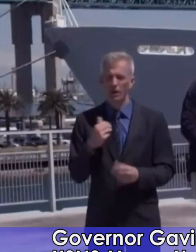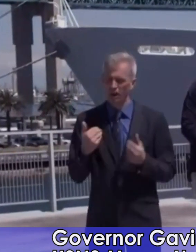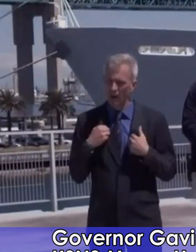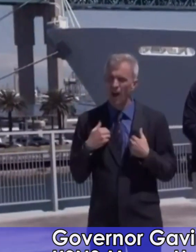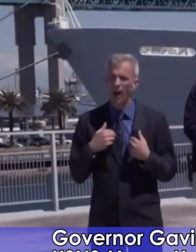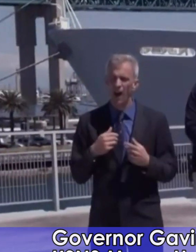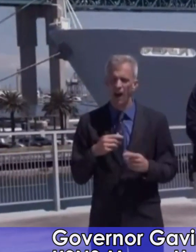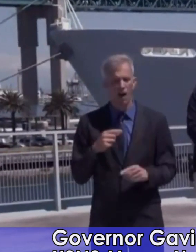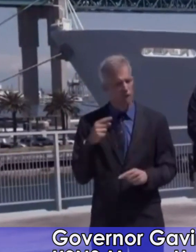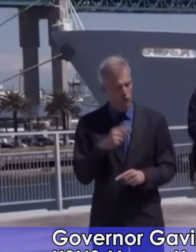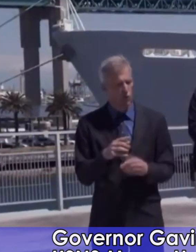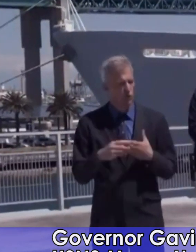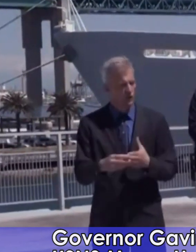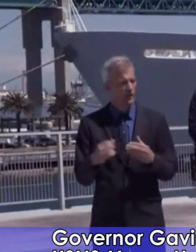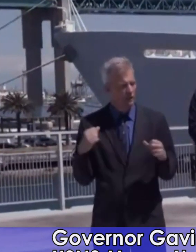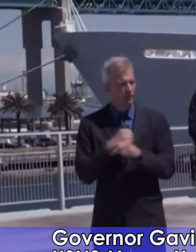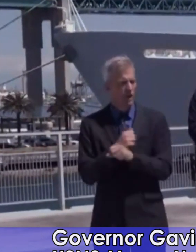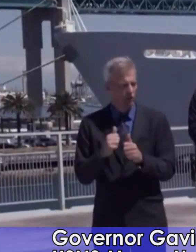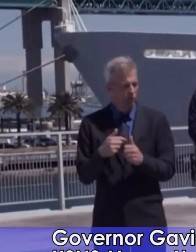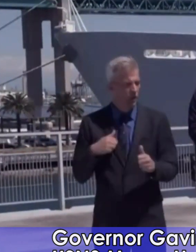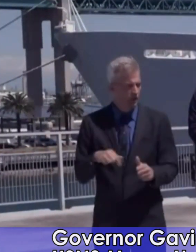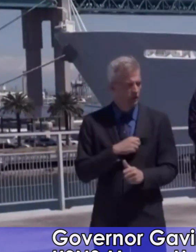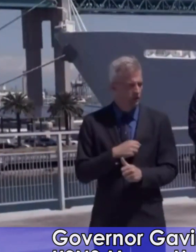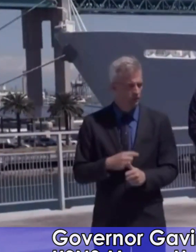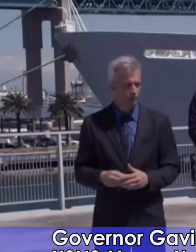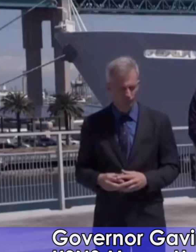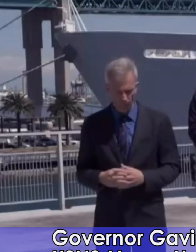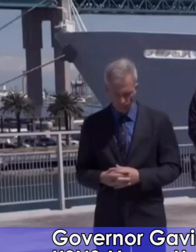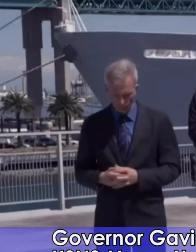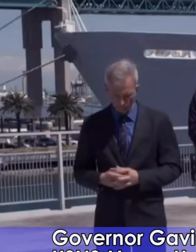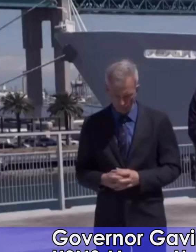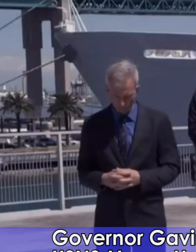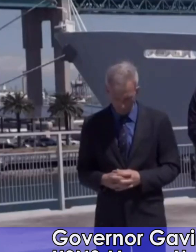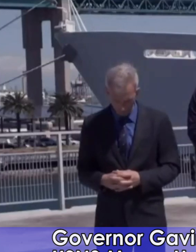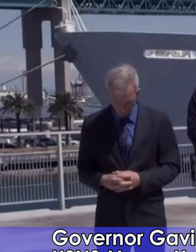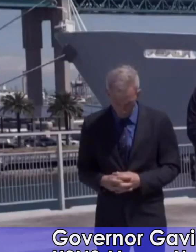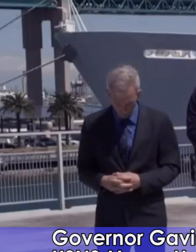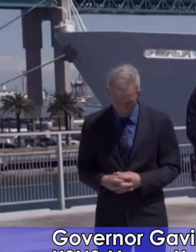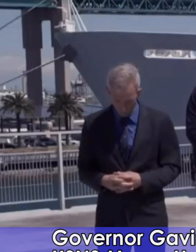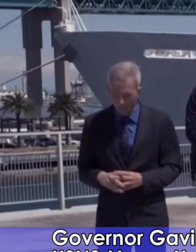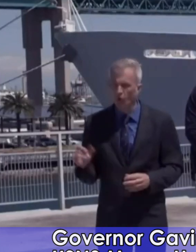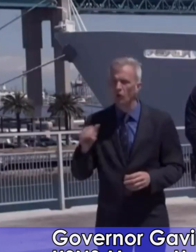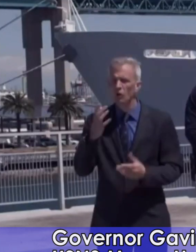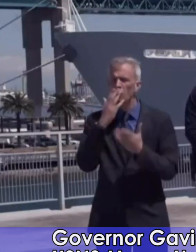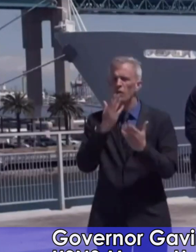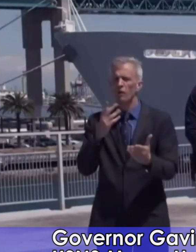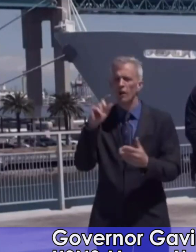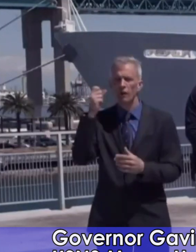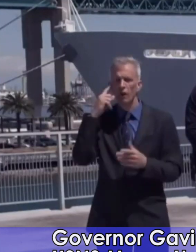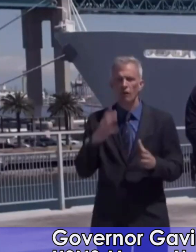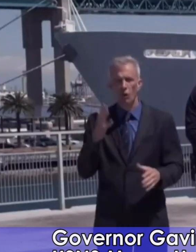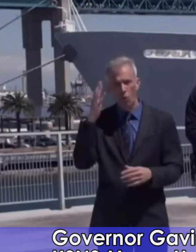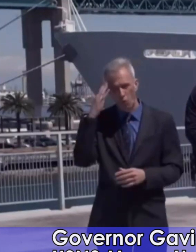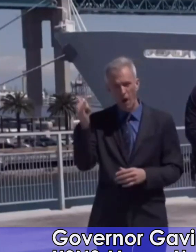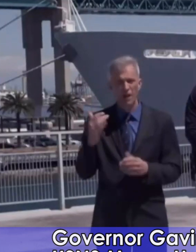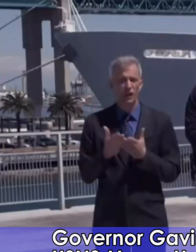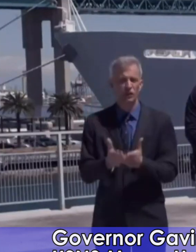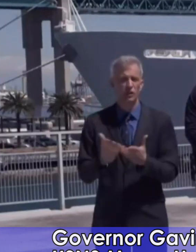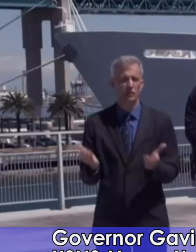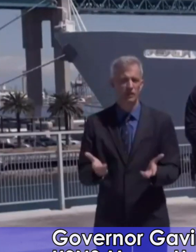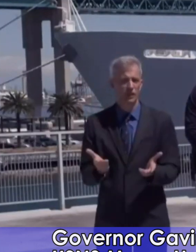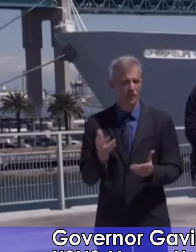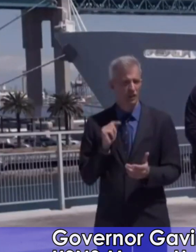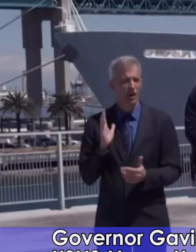this fight with us and for you to be alongside. I also want to thank the governor for why this ship is here, and I'm going to get to the ship in a